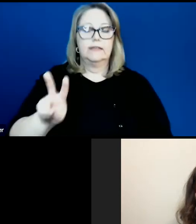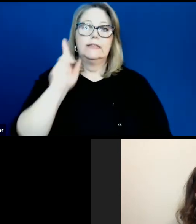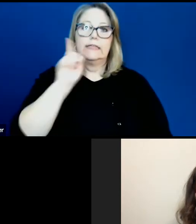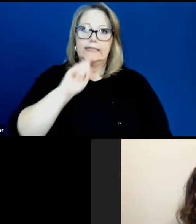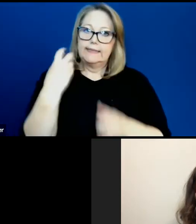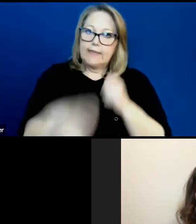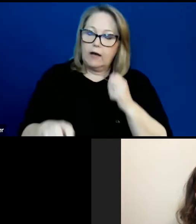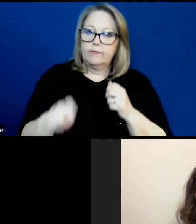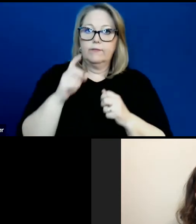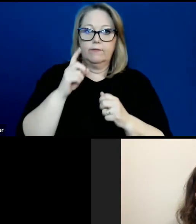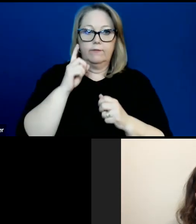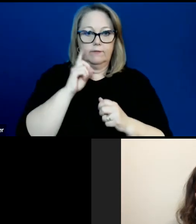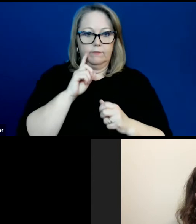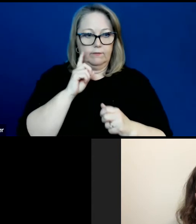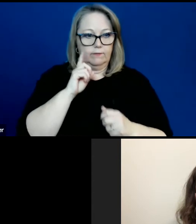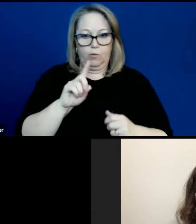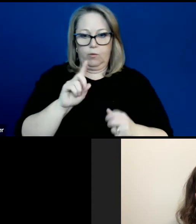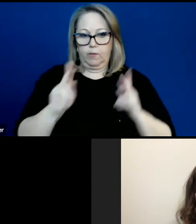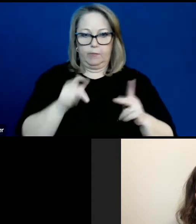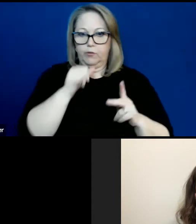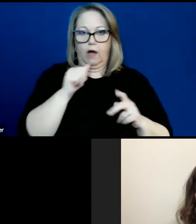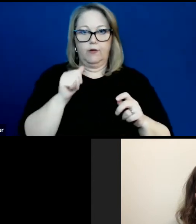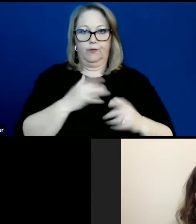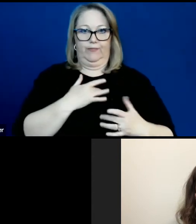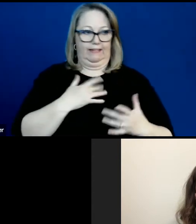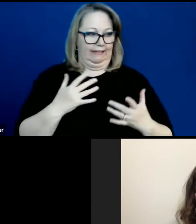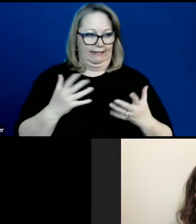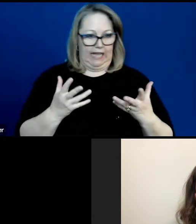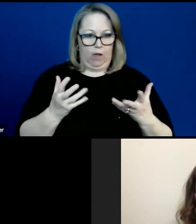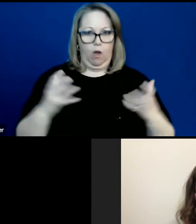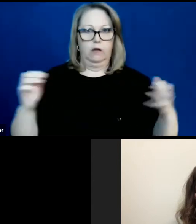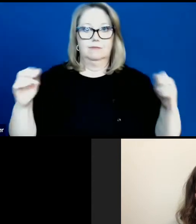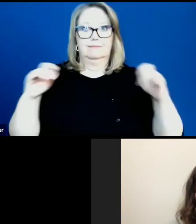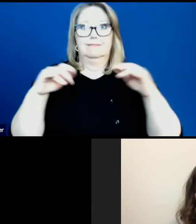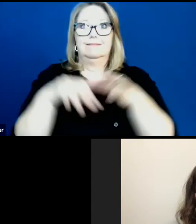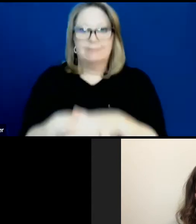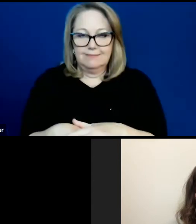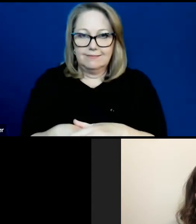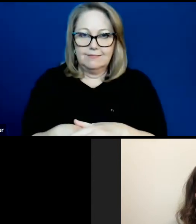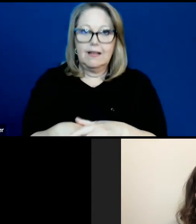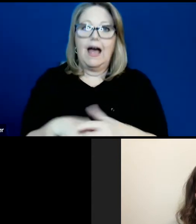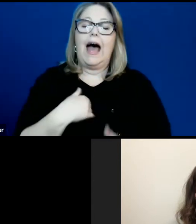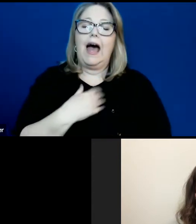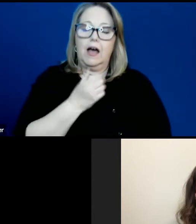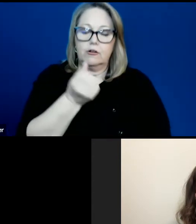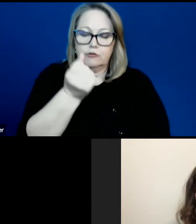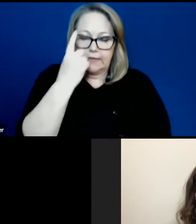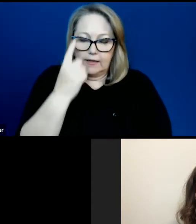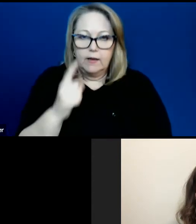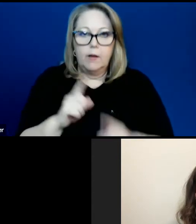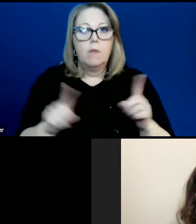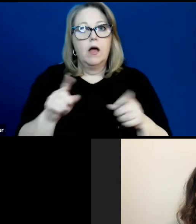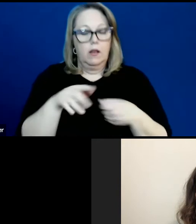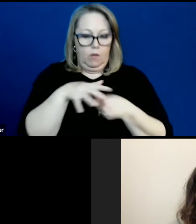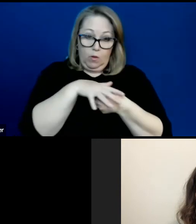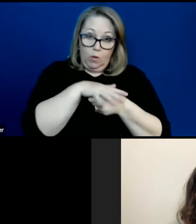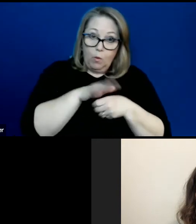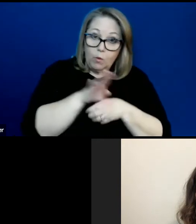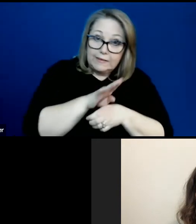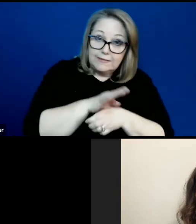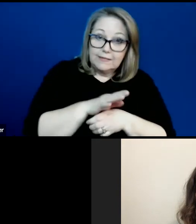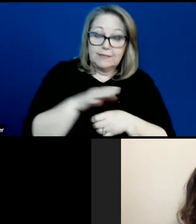prevent the organic gatherings of people. And that's why it's critical that businesses and leaders are vocal about the risks. But to